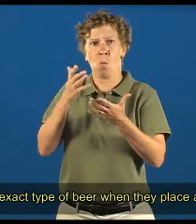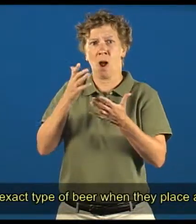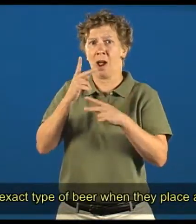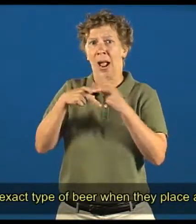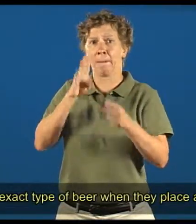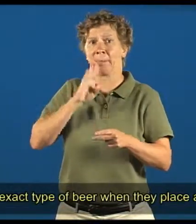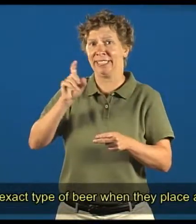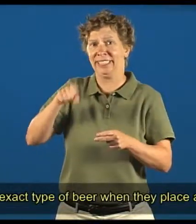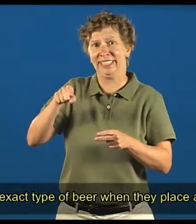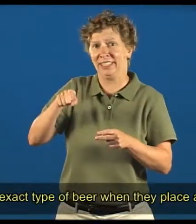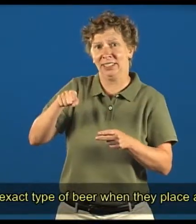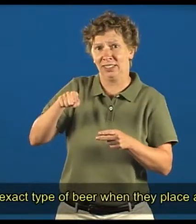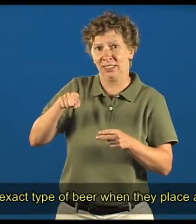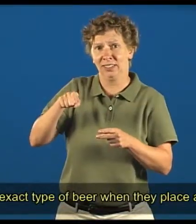they place an order.